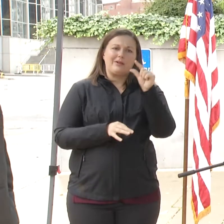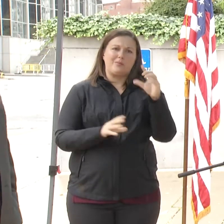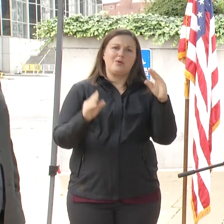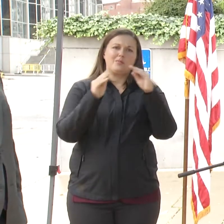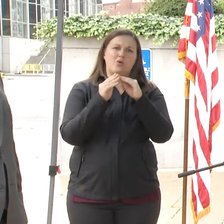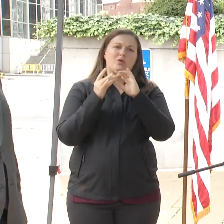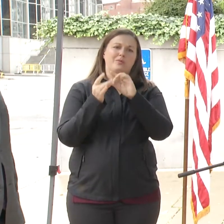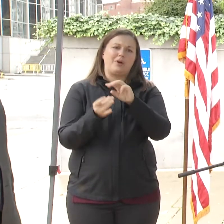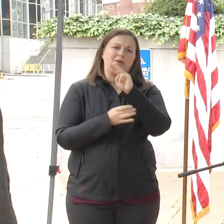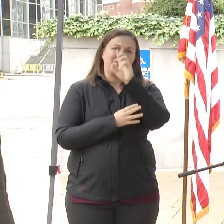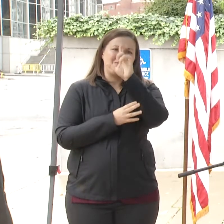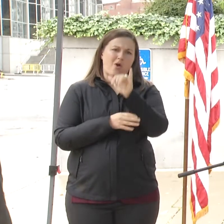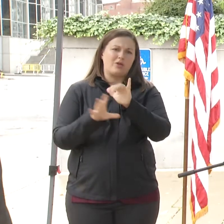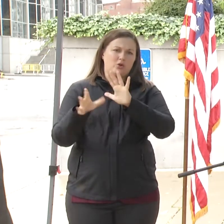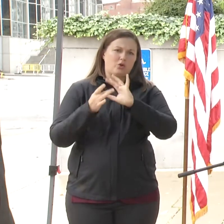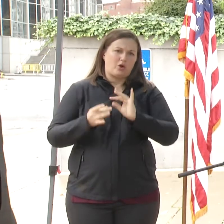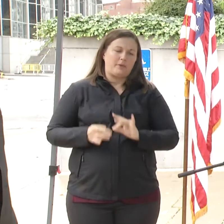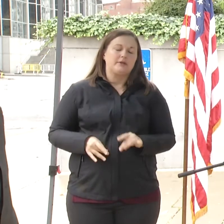Molly already mentioned.